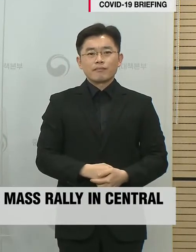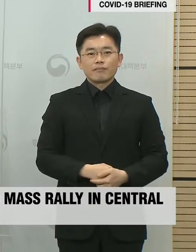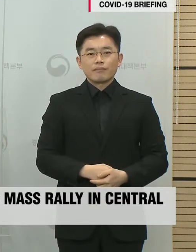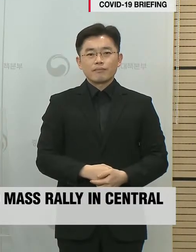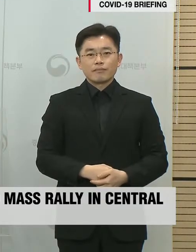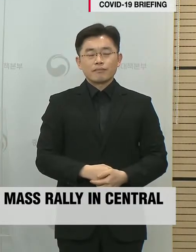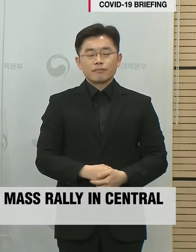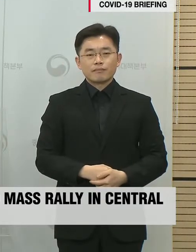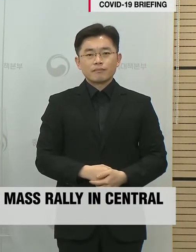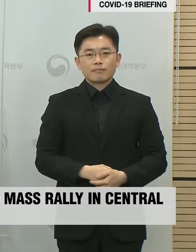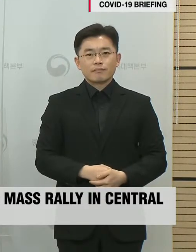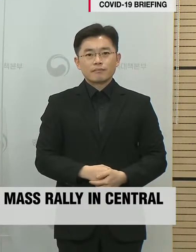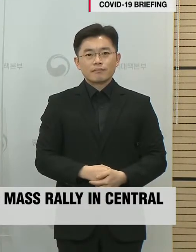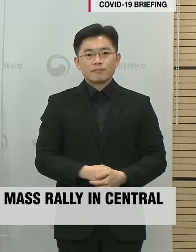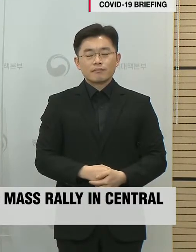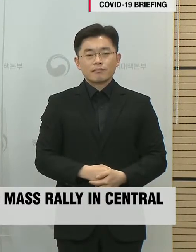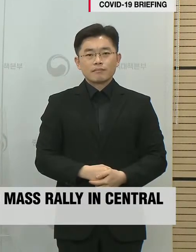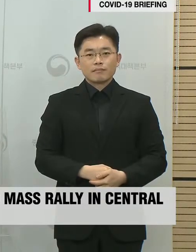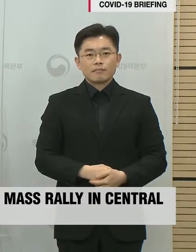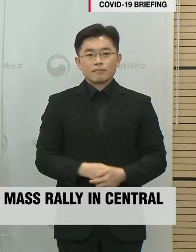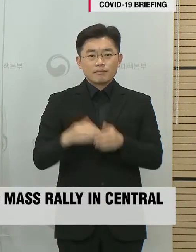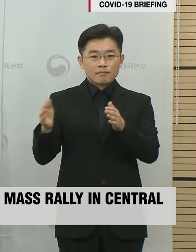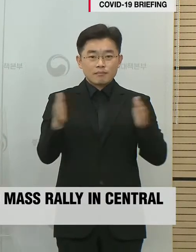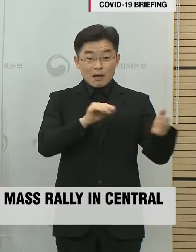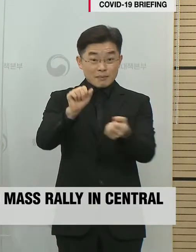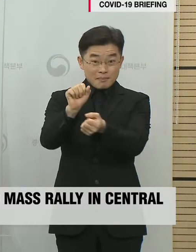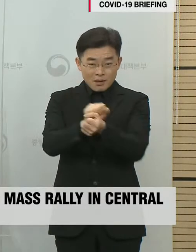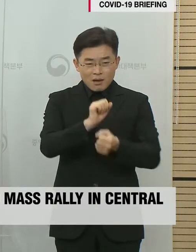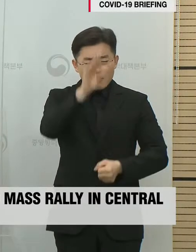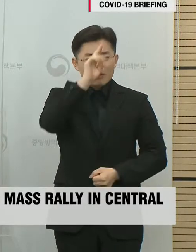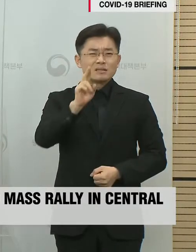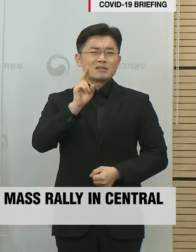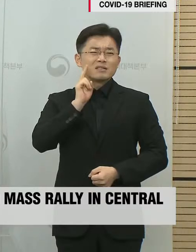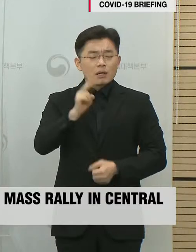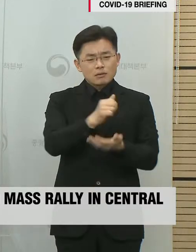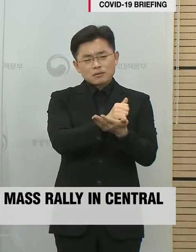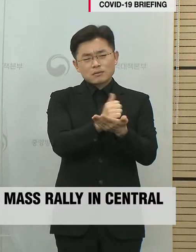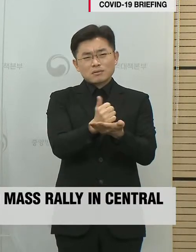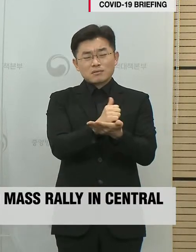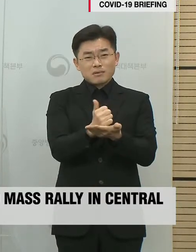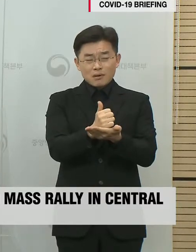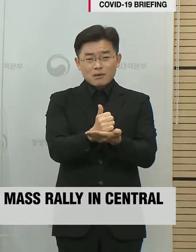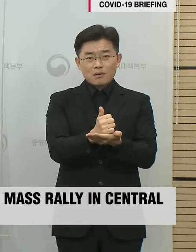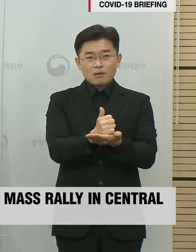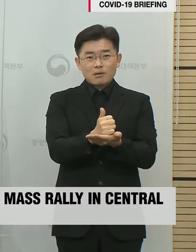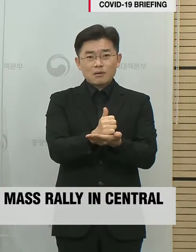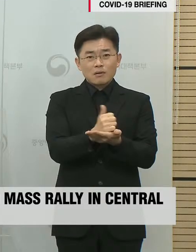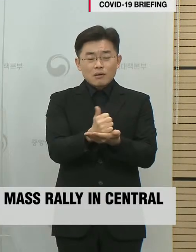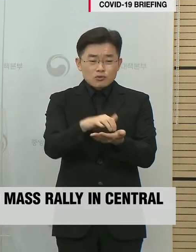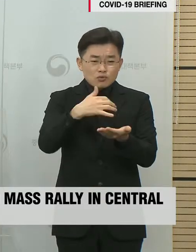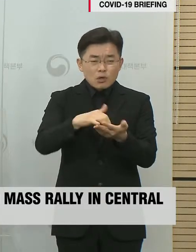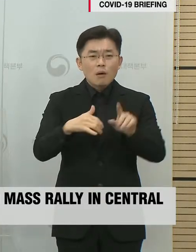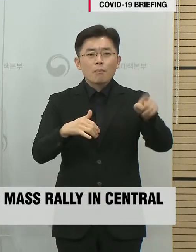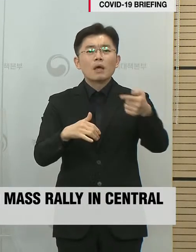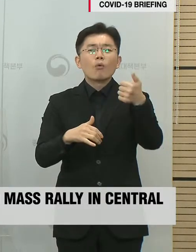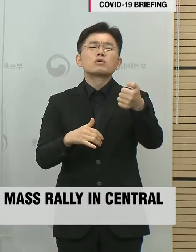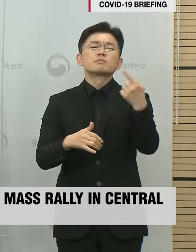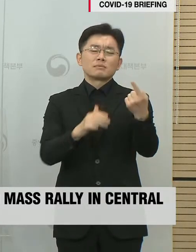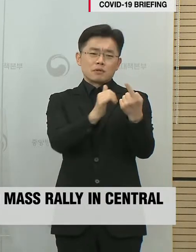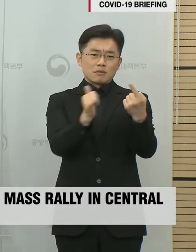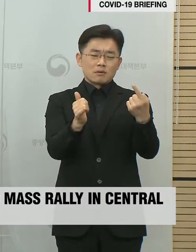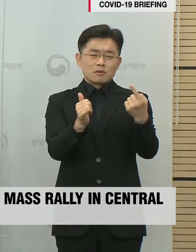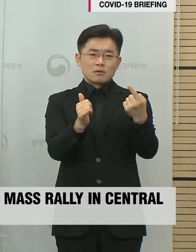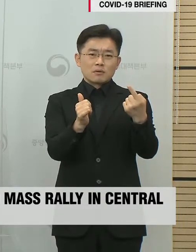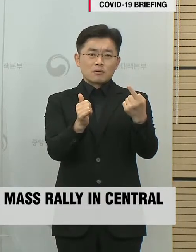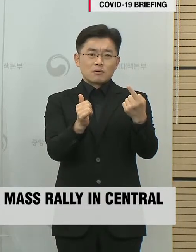And in total, we have 18 cases to date. And as for the critically ill patients, as we mentioned